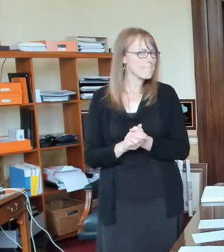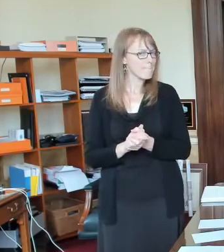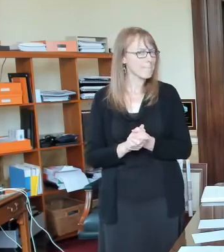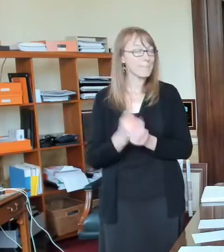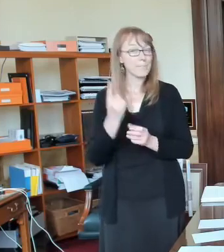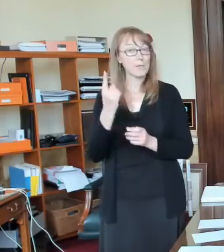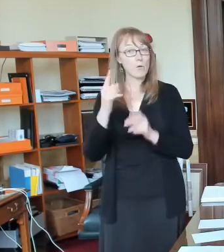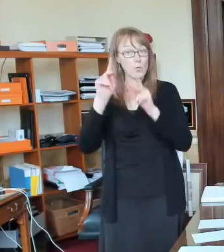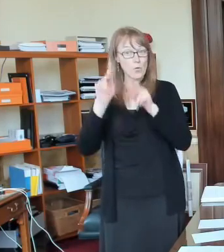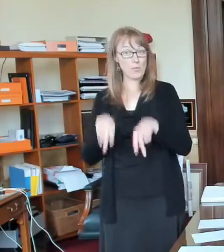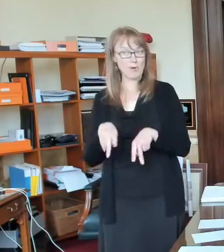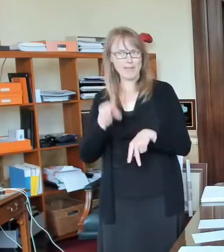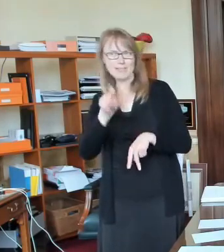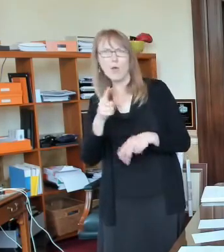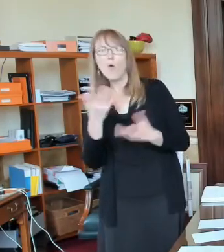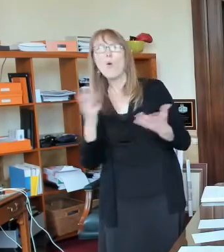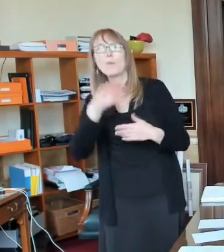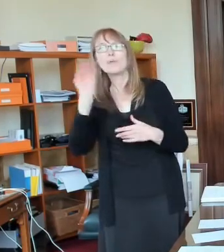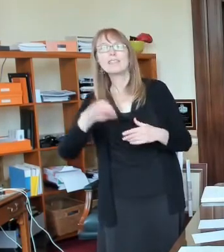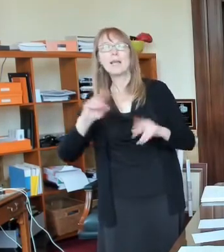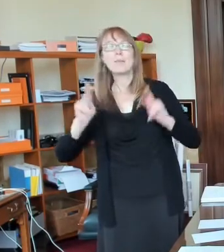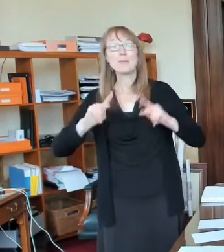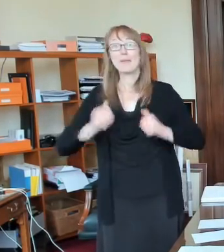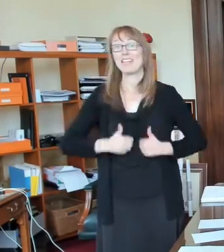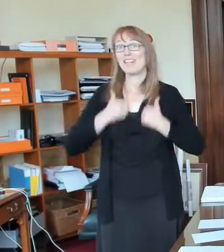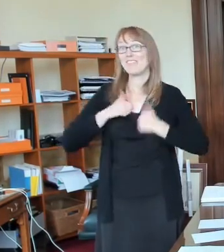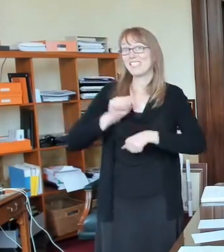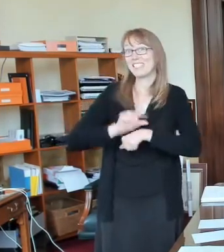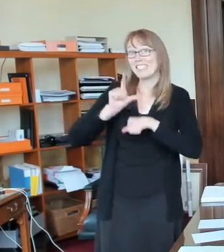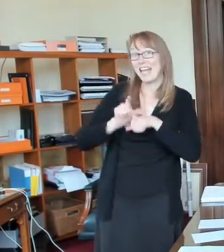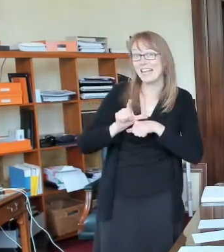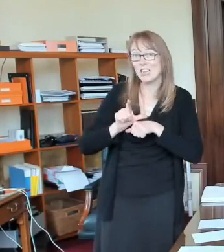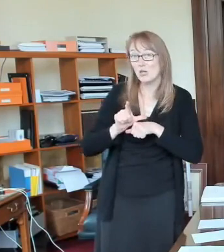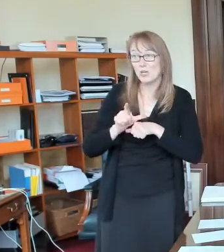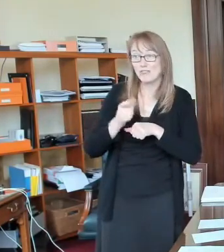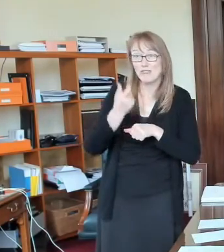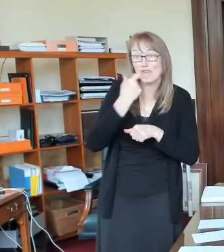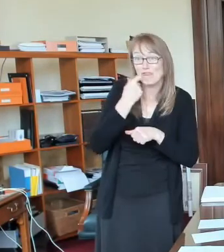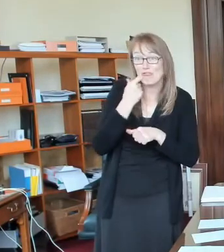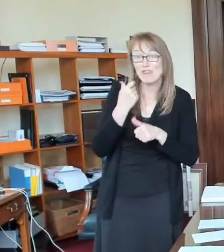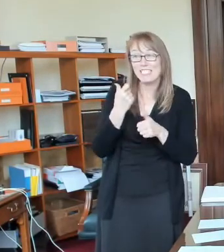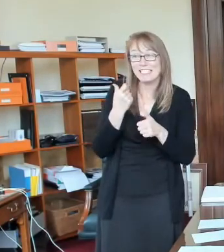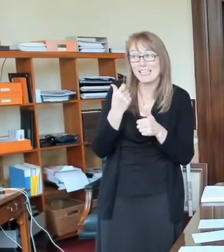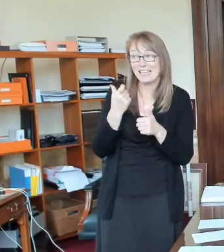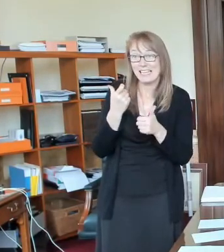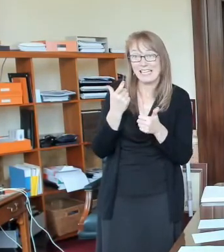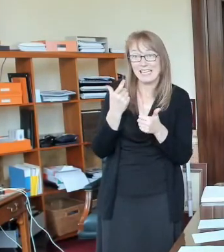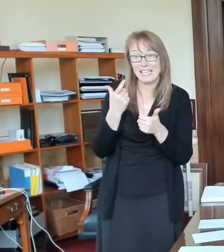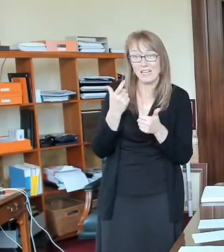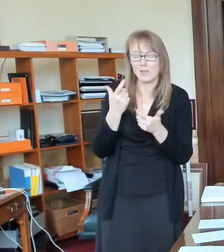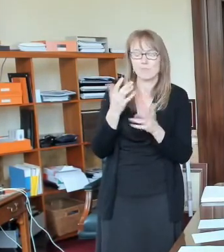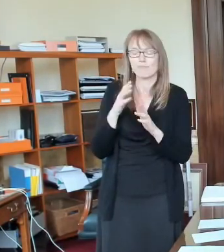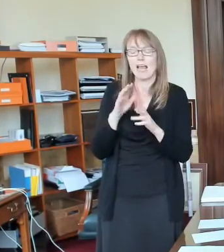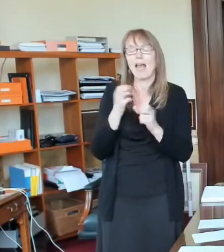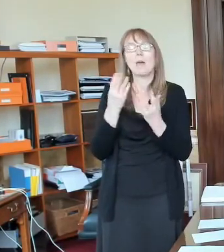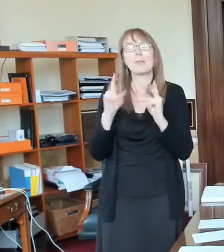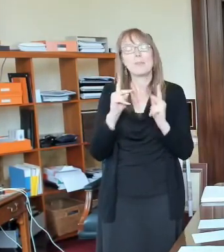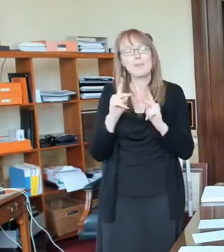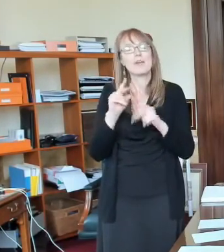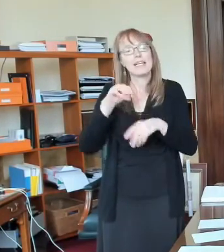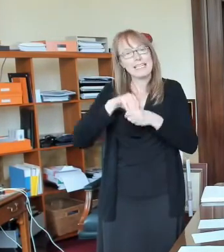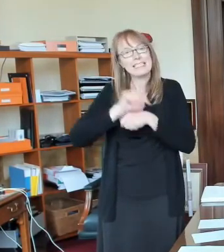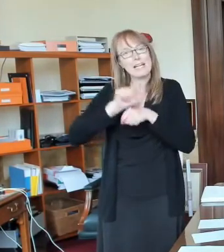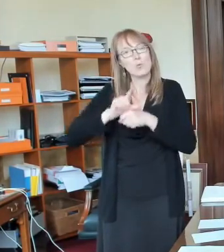completed their census so far. Good, somebody just gave me that answer. So in the city of St. Louis,